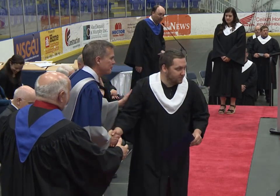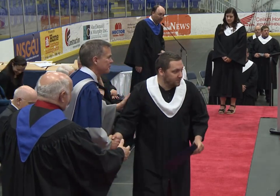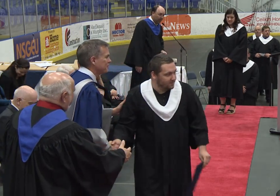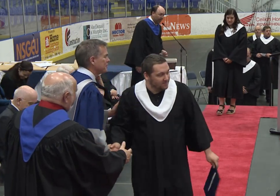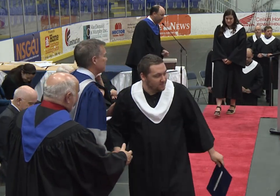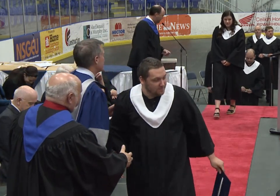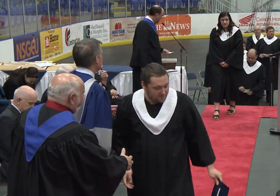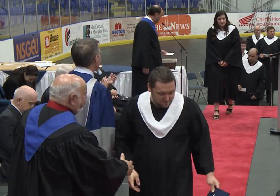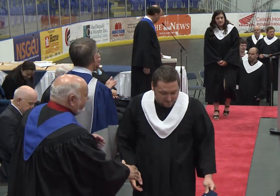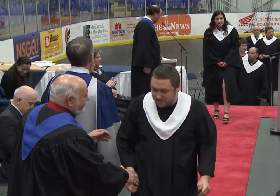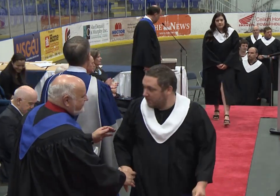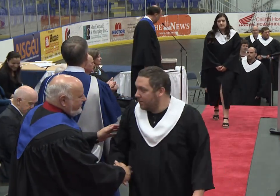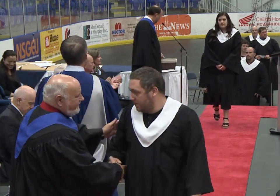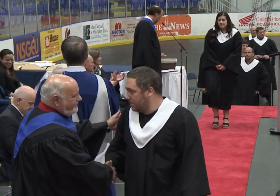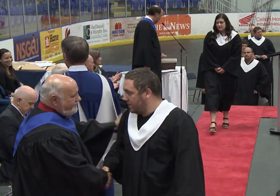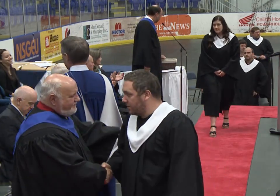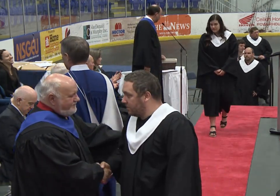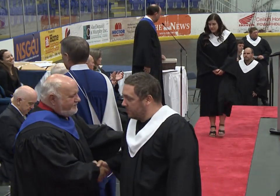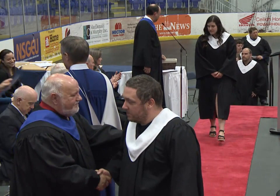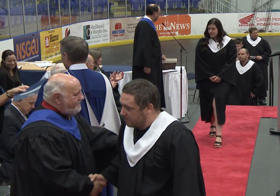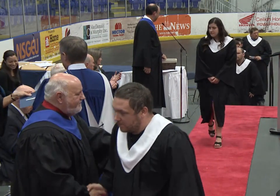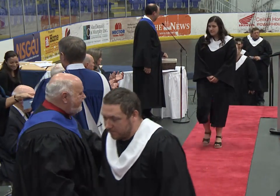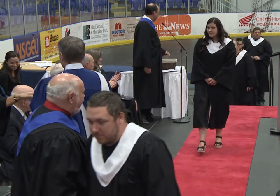Sarah O'Hearn.